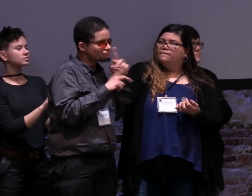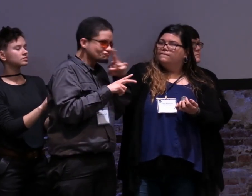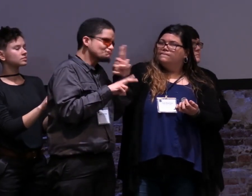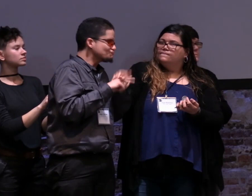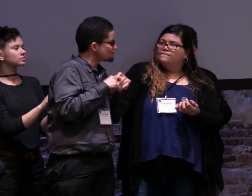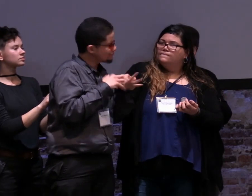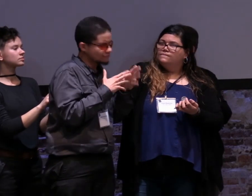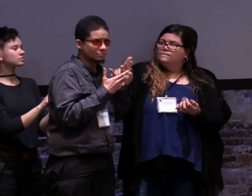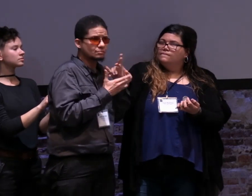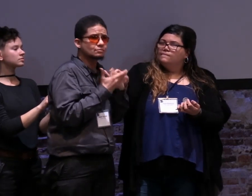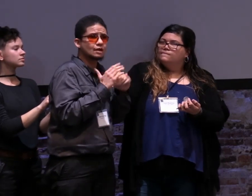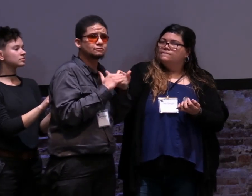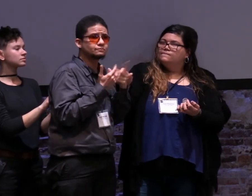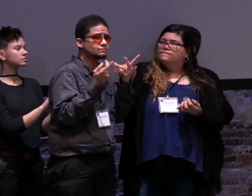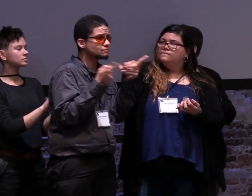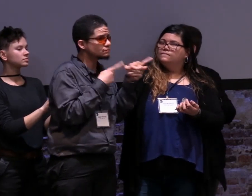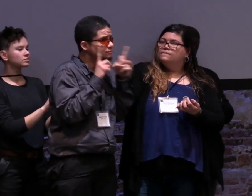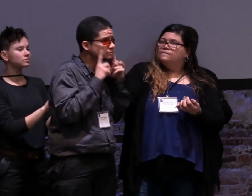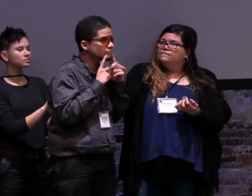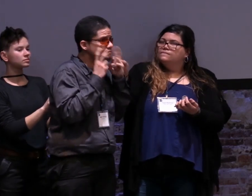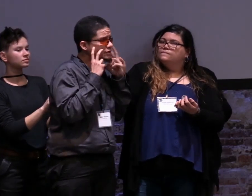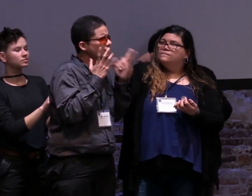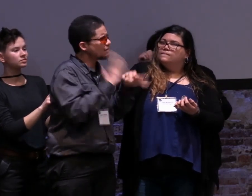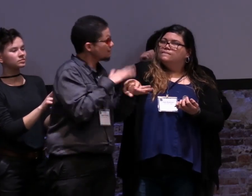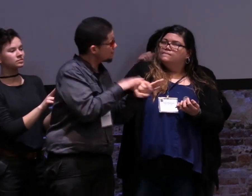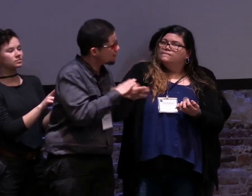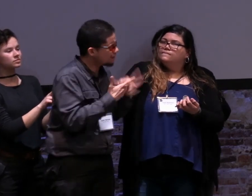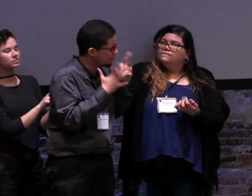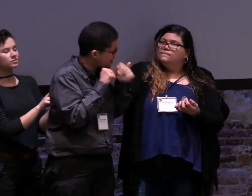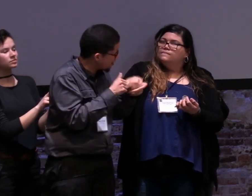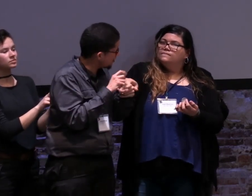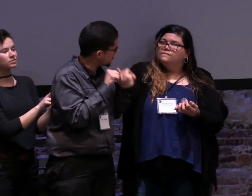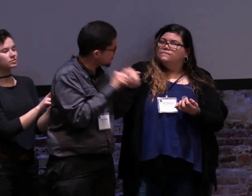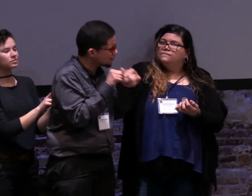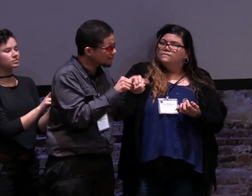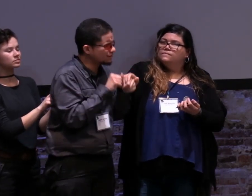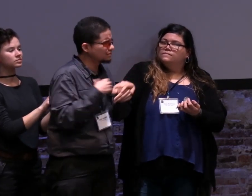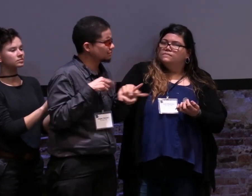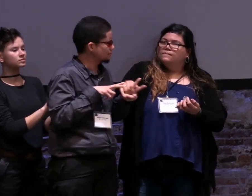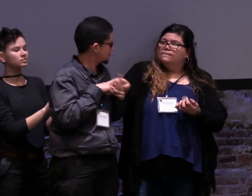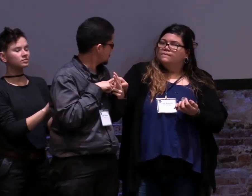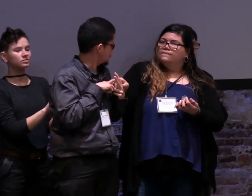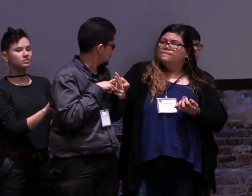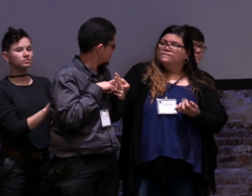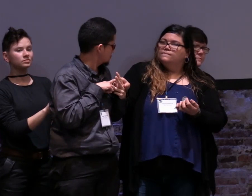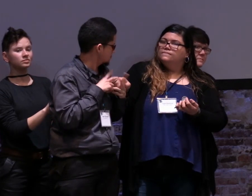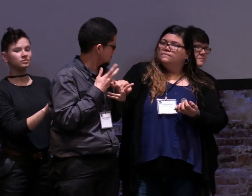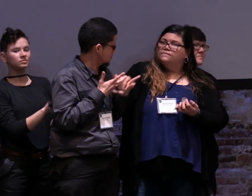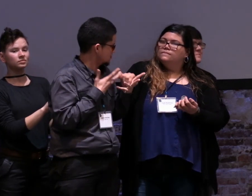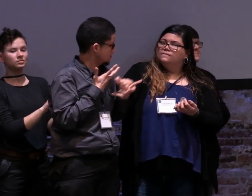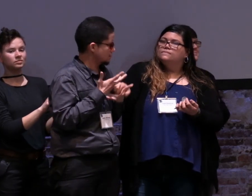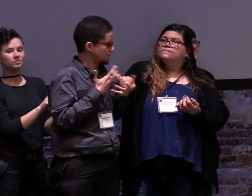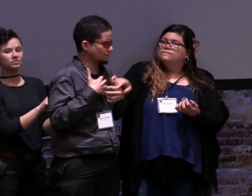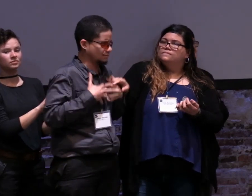I knew that I wanted to have fun in my work. And being deaf-blind, people said that I couldn't do these